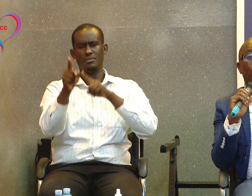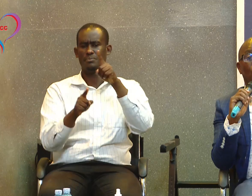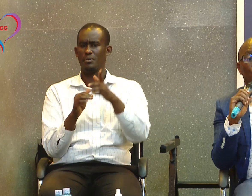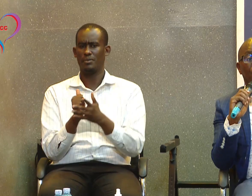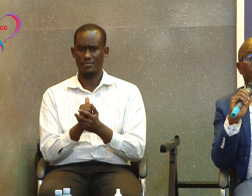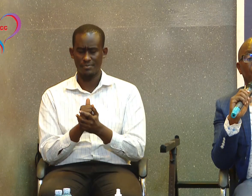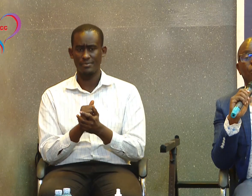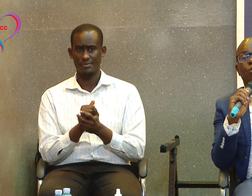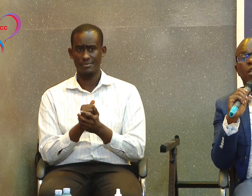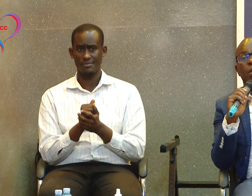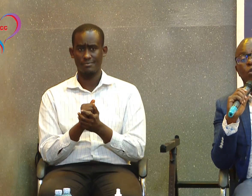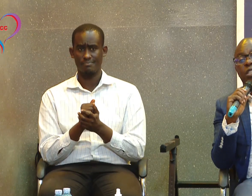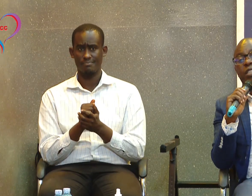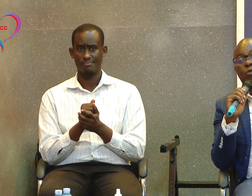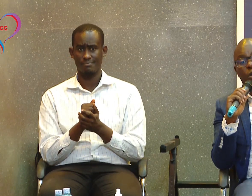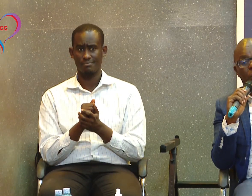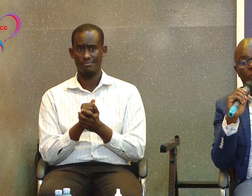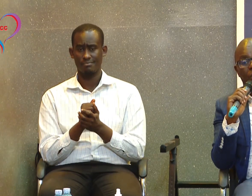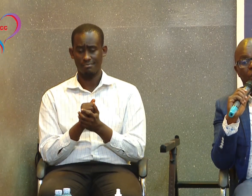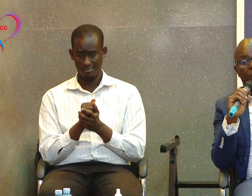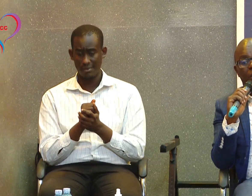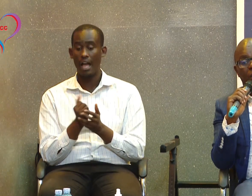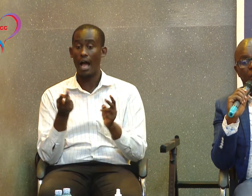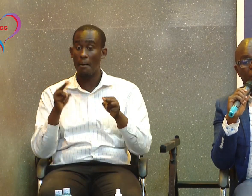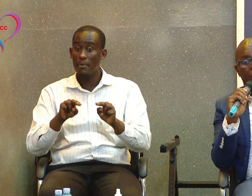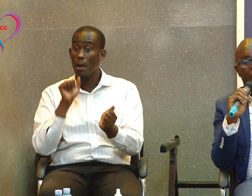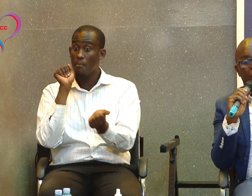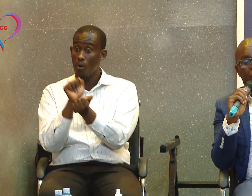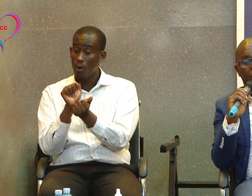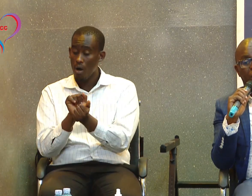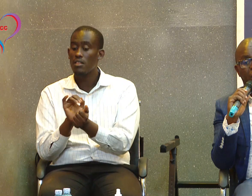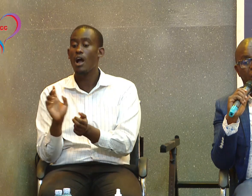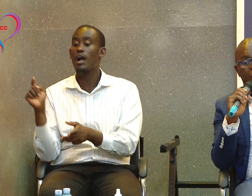happened to Paul whenever he came to Jerusalem, he caused trouble.